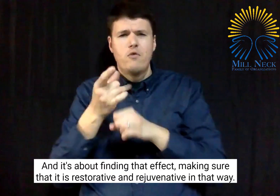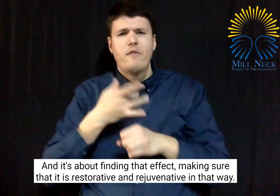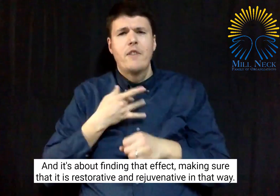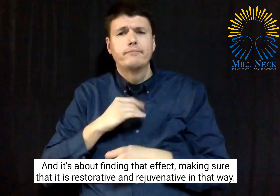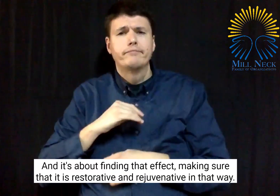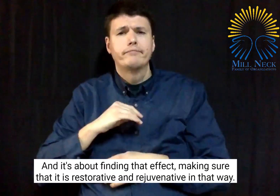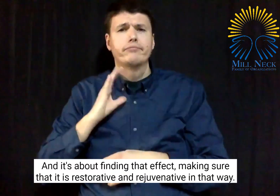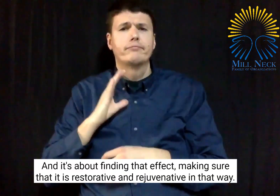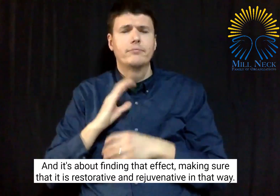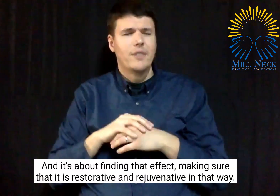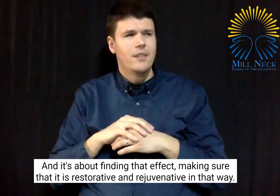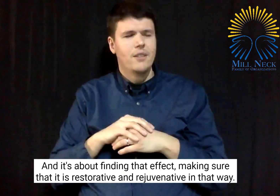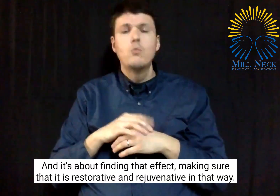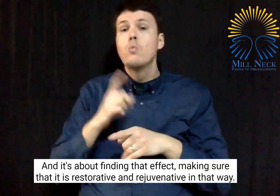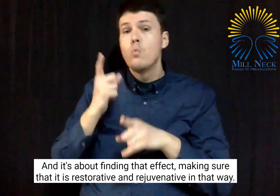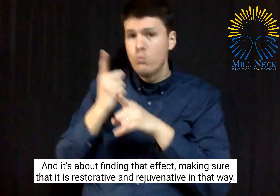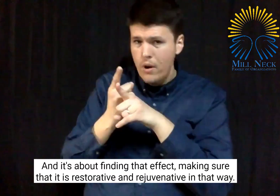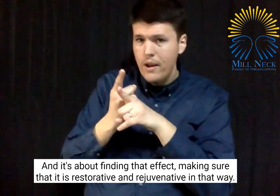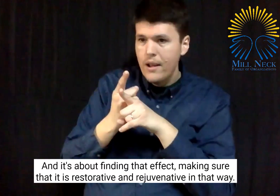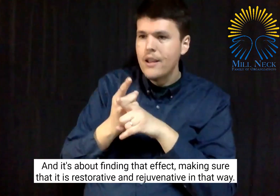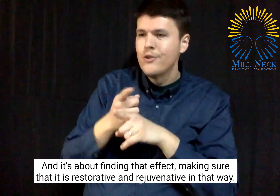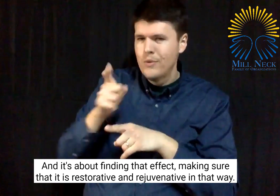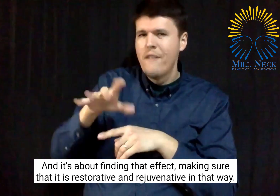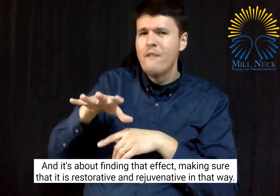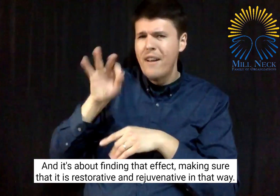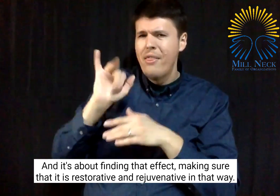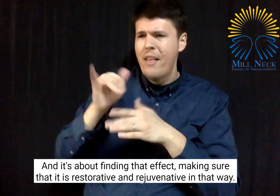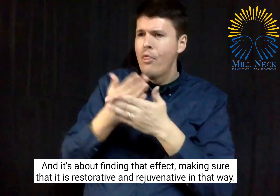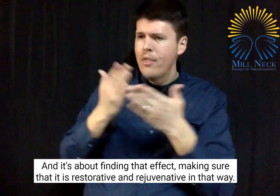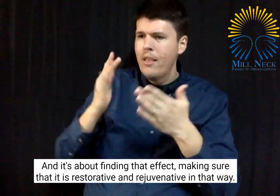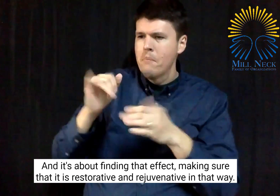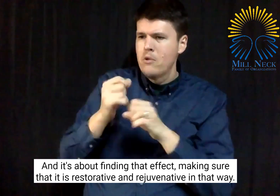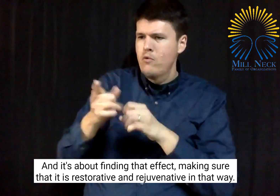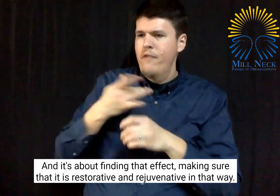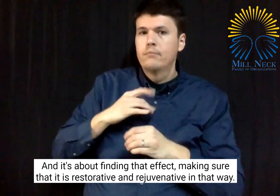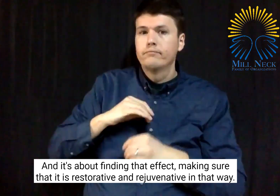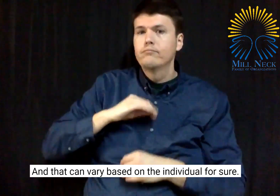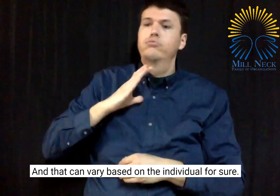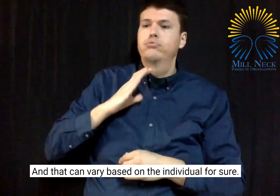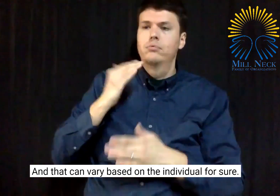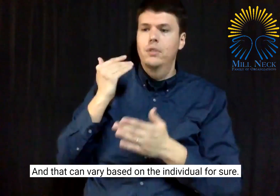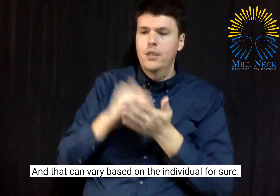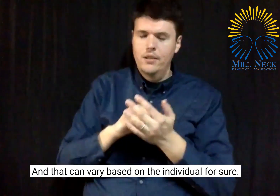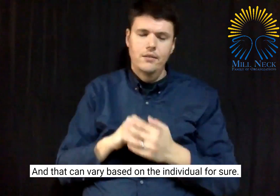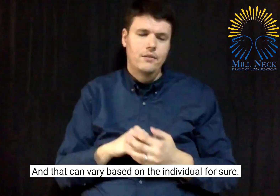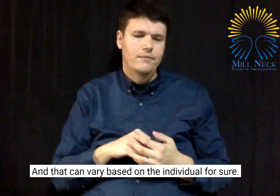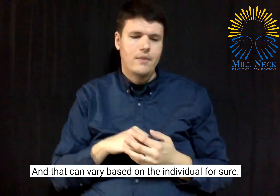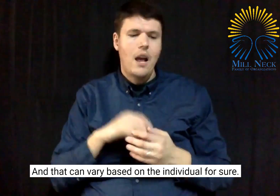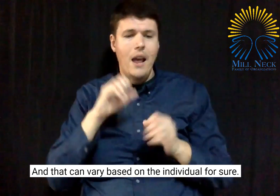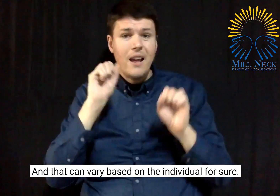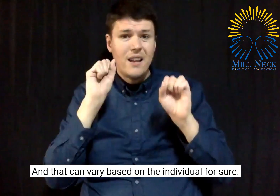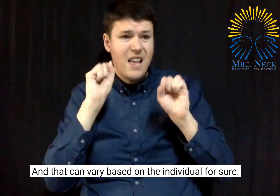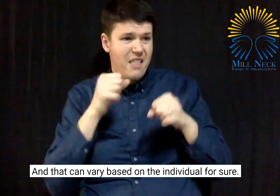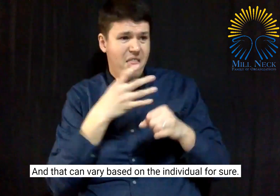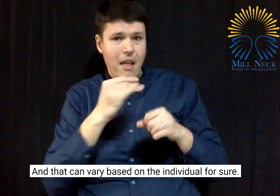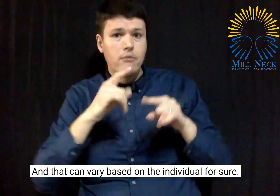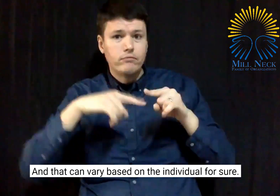finding that effect, making sure that it is restorative and rejuvenative in that way. And that can vary based on the individual for